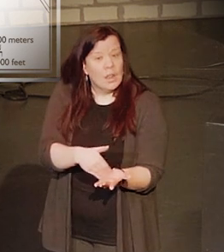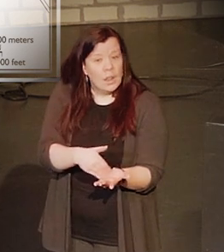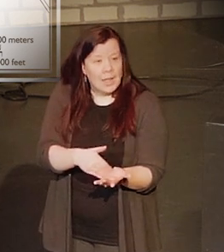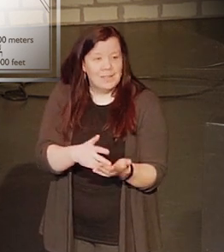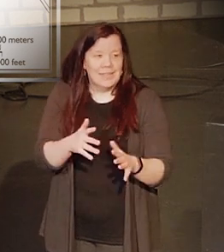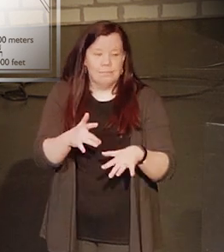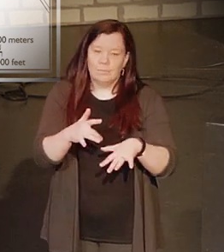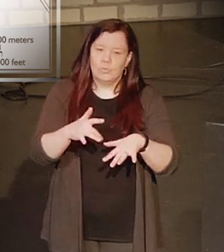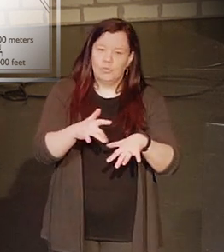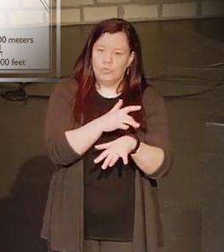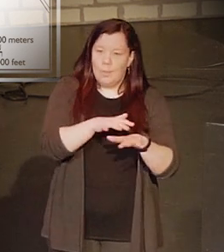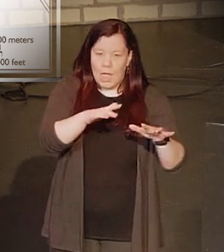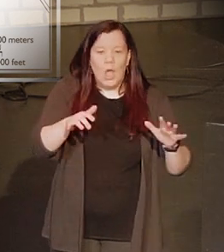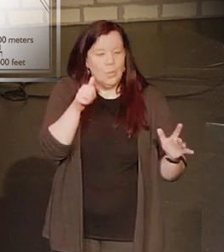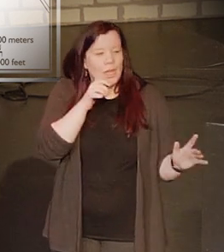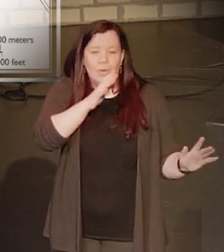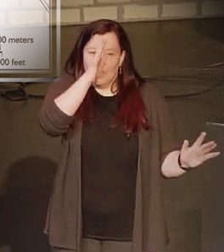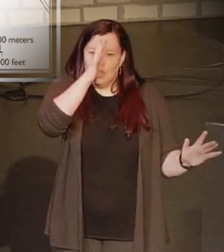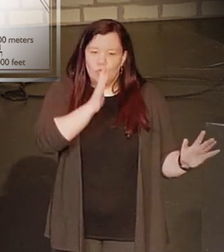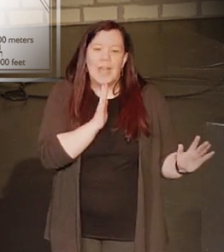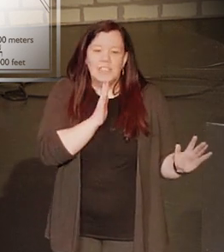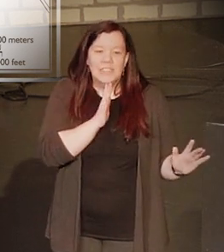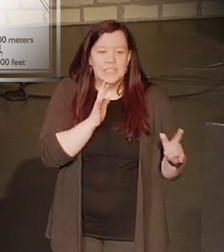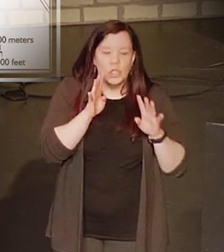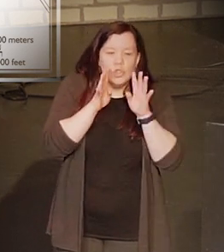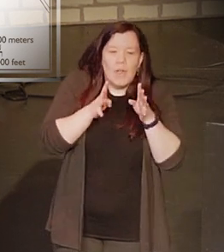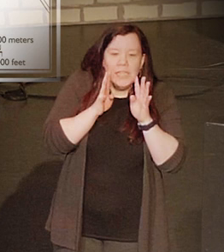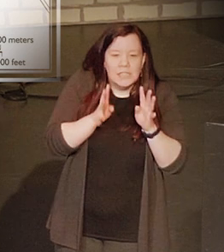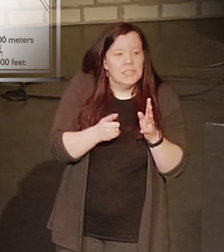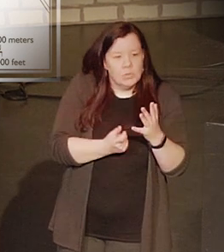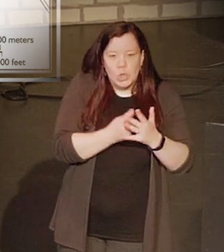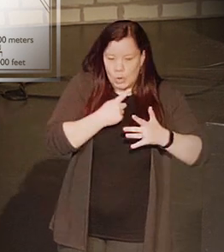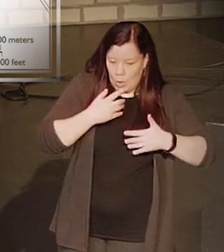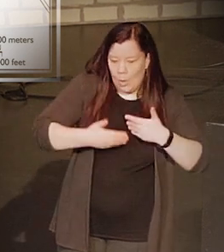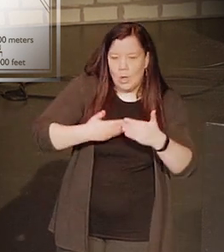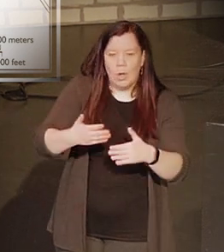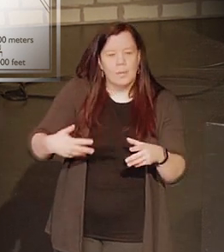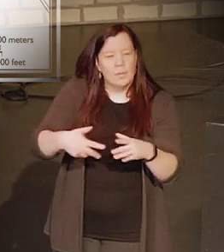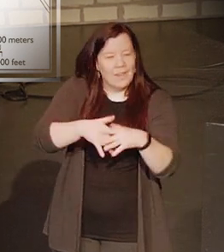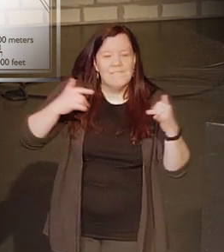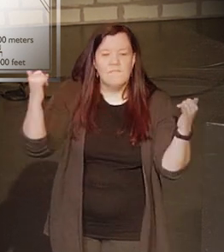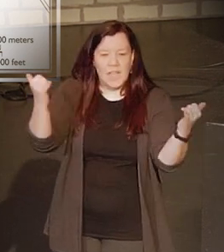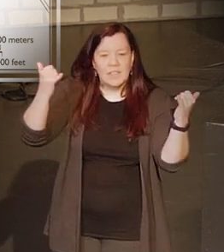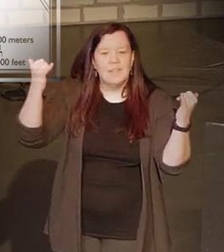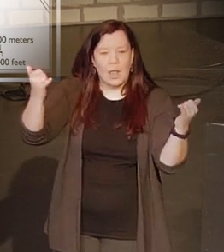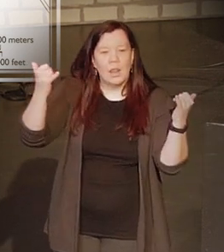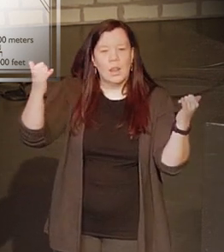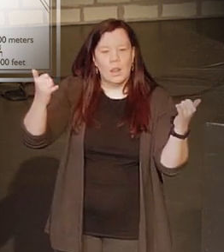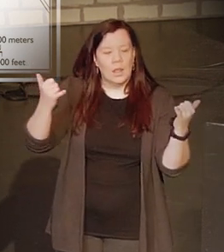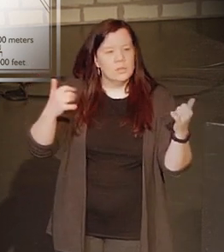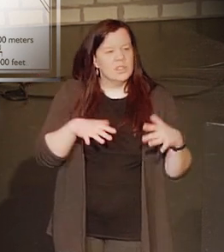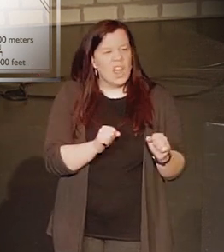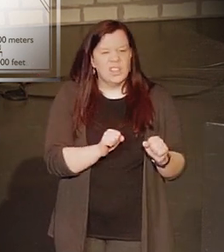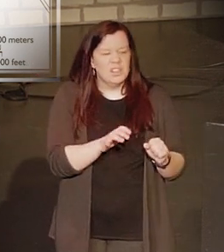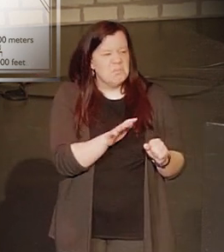landscape. Tragedy, we know, was going in Athens as part of a great festival from probably